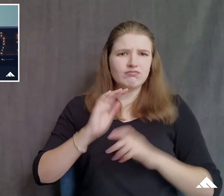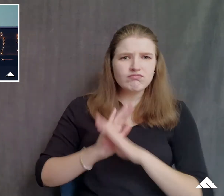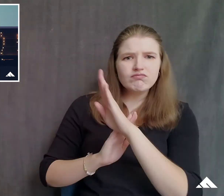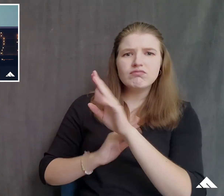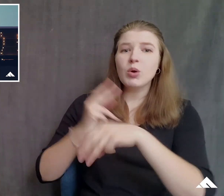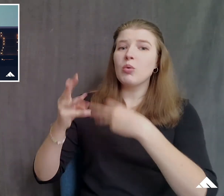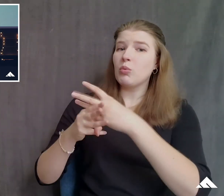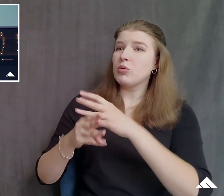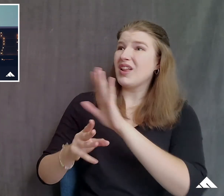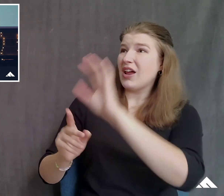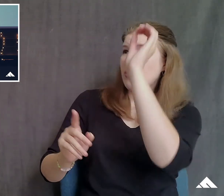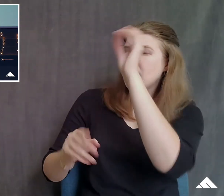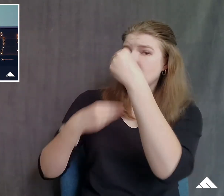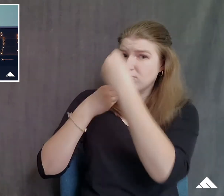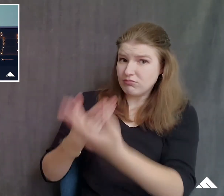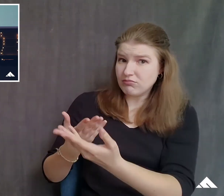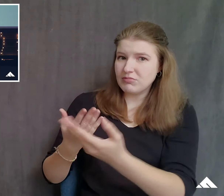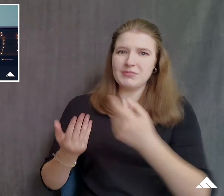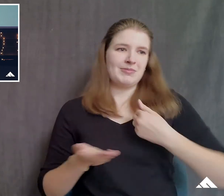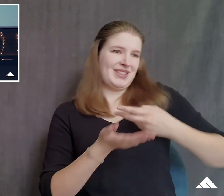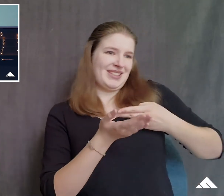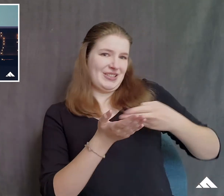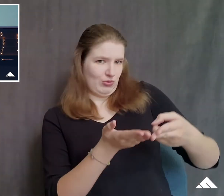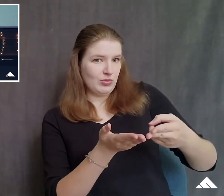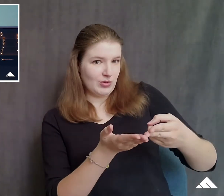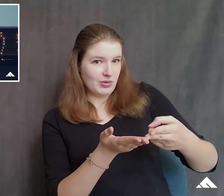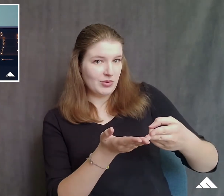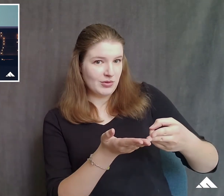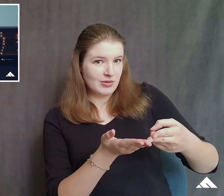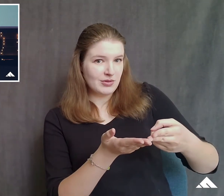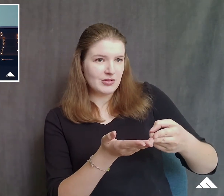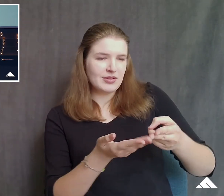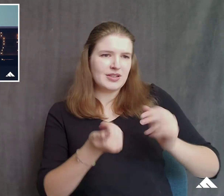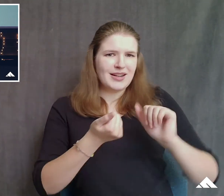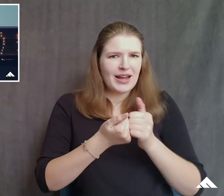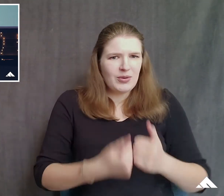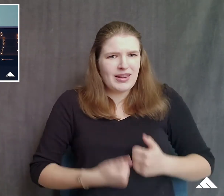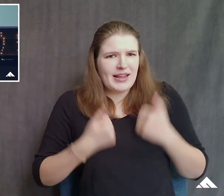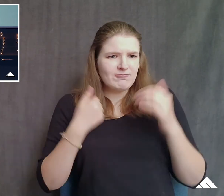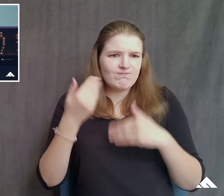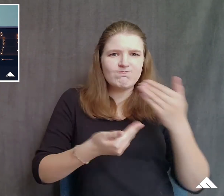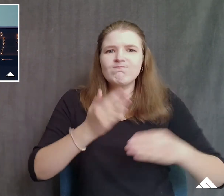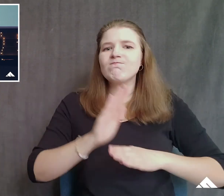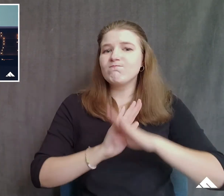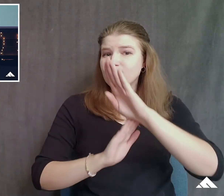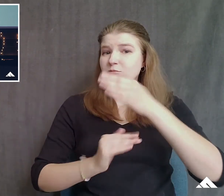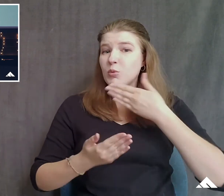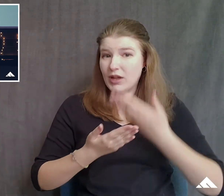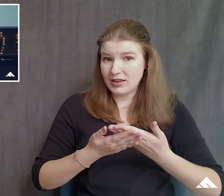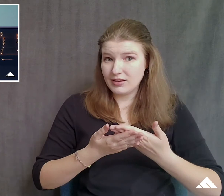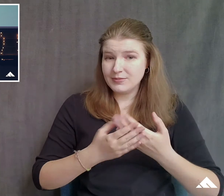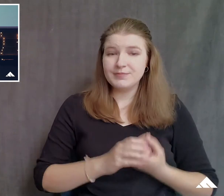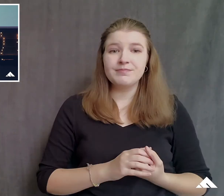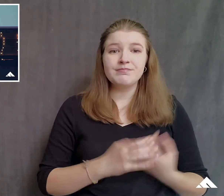you their opinion. I'm going to tell you the truth about what it takes to thrive in life. Now, we've been looking at these